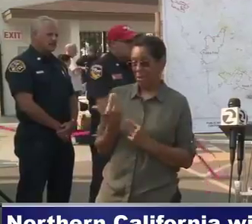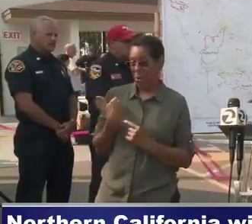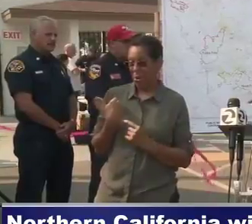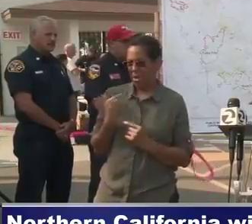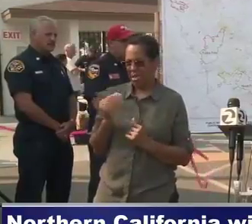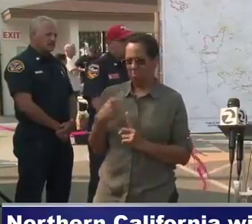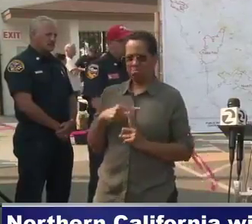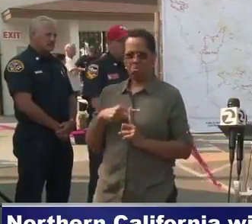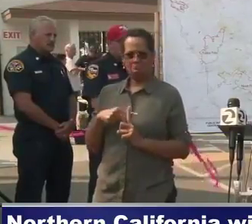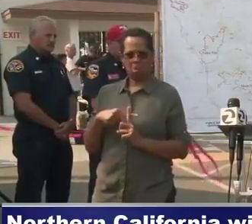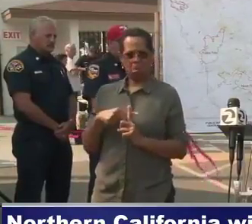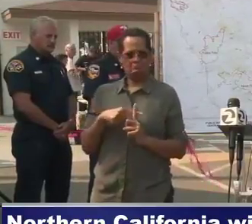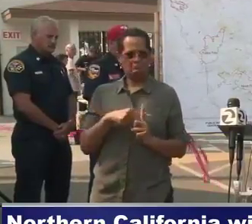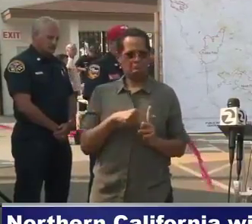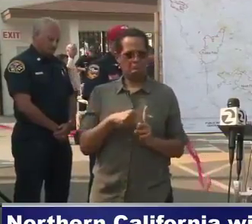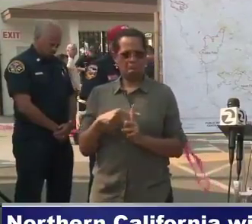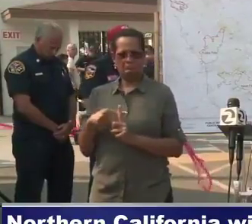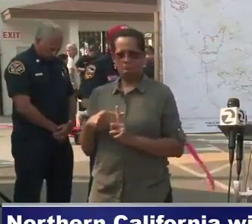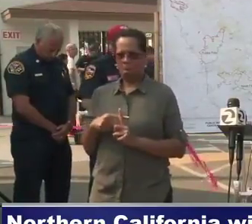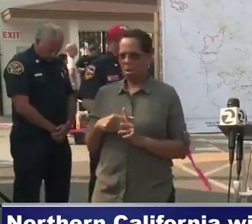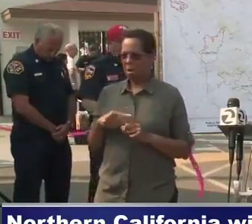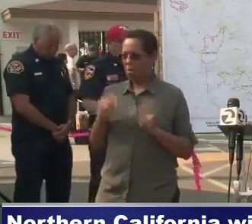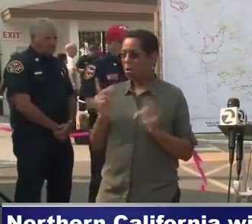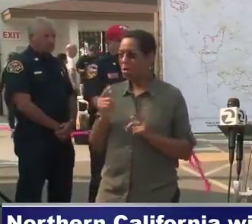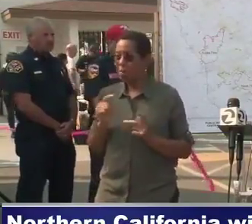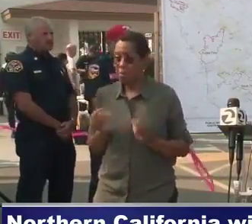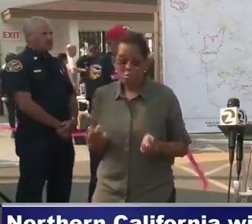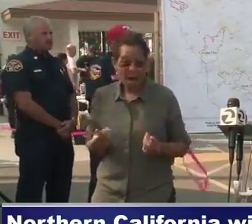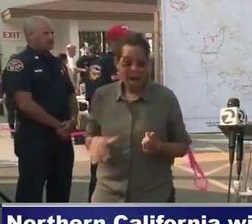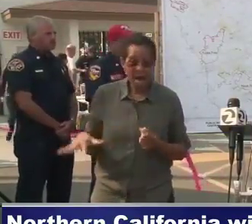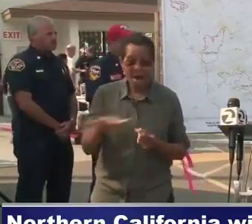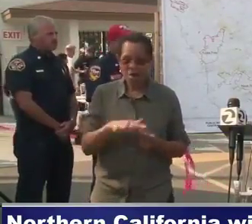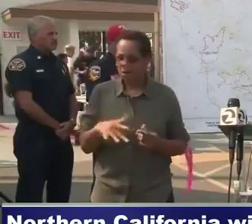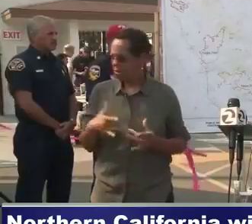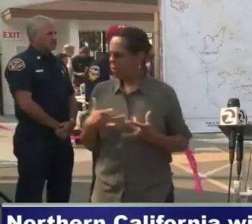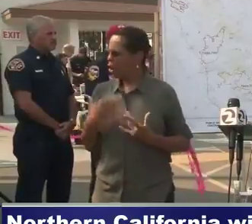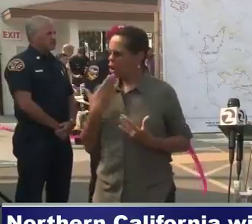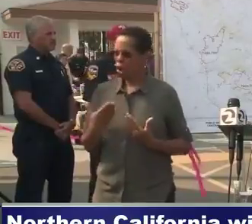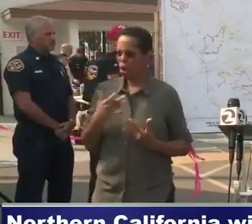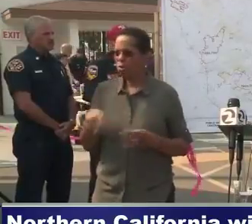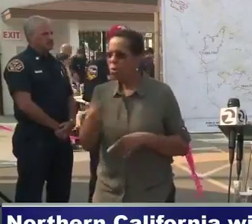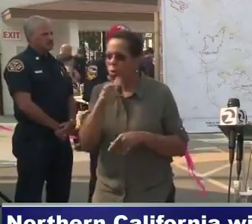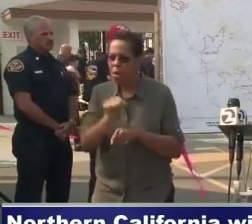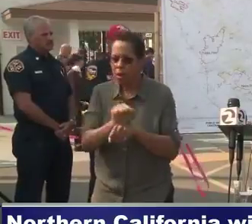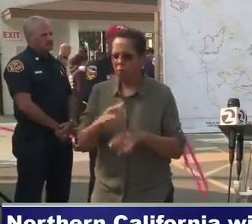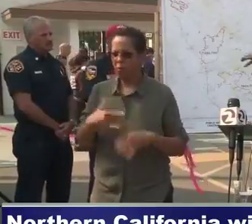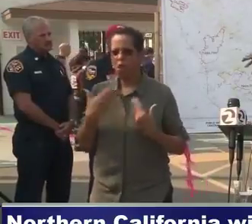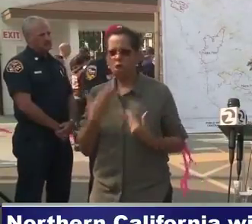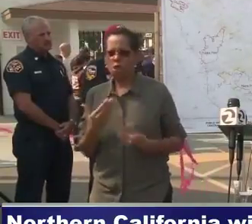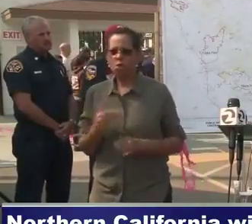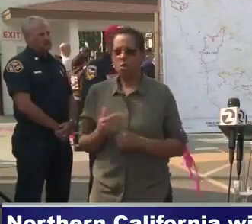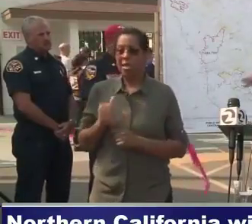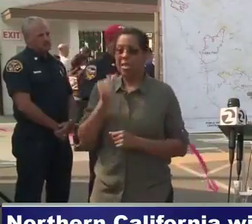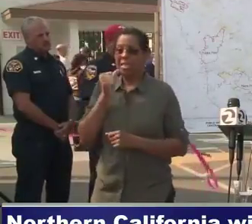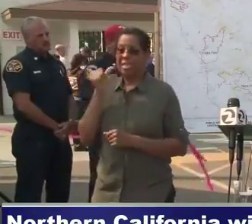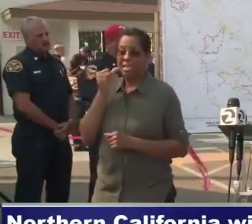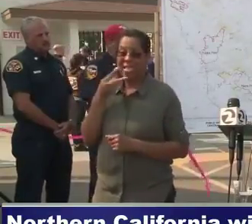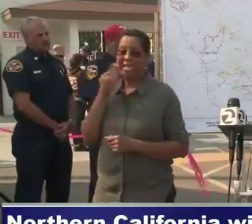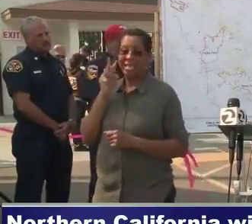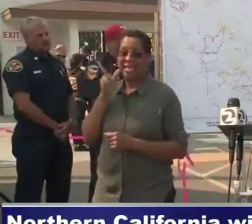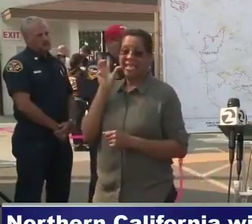on the ground, and that's a good thing. About this time, usually each day, we've been getting some negative feedback. I'm having a hard time here. I need a little bit